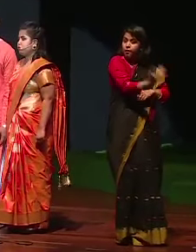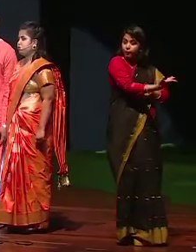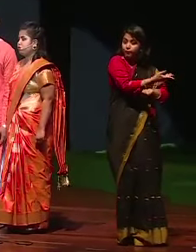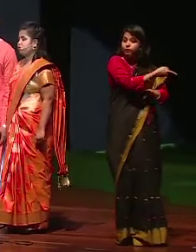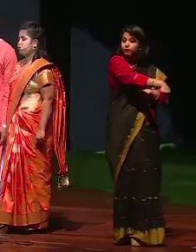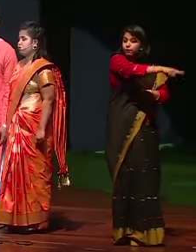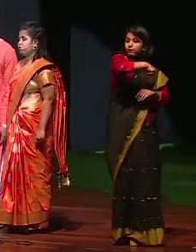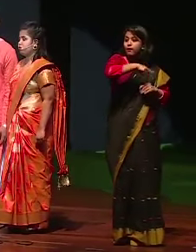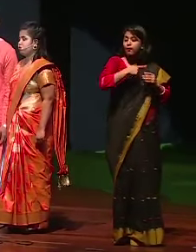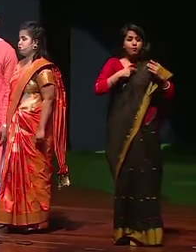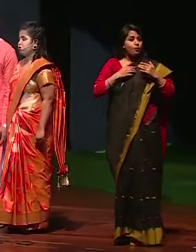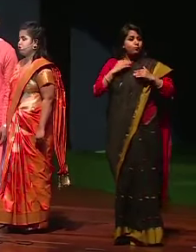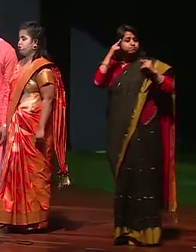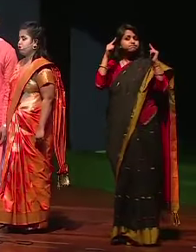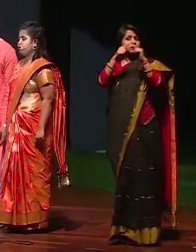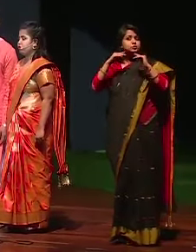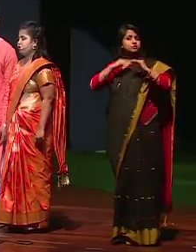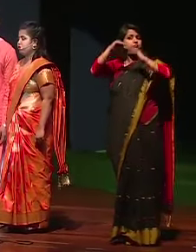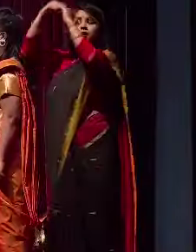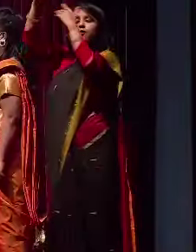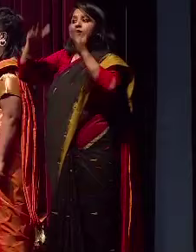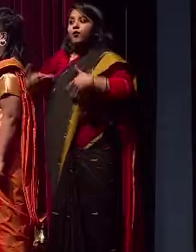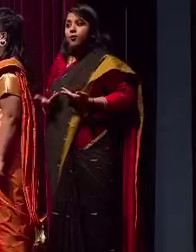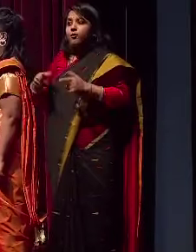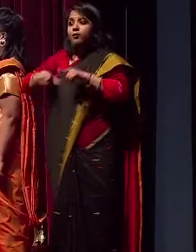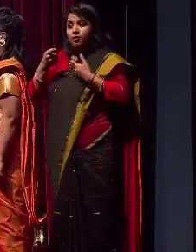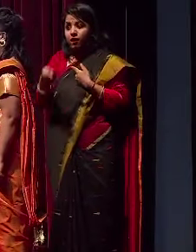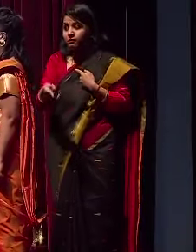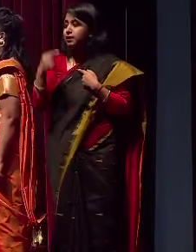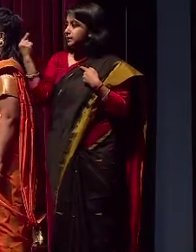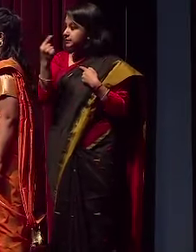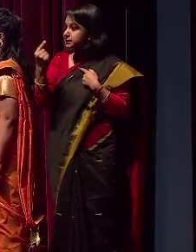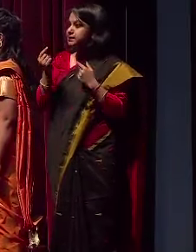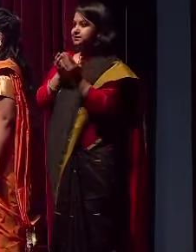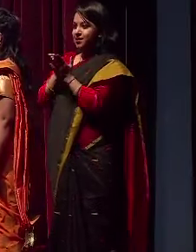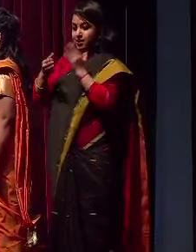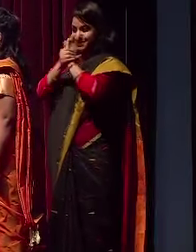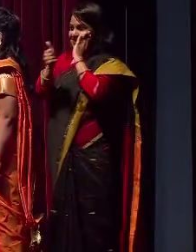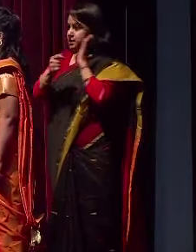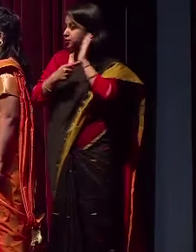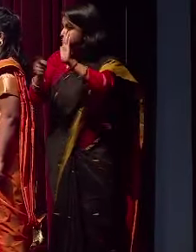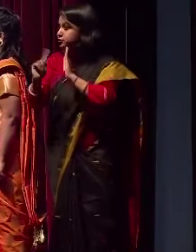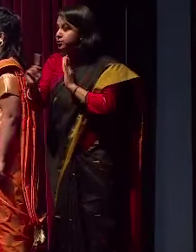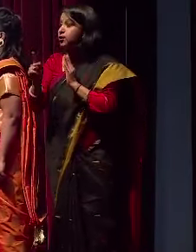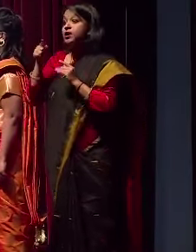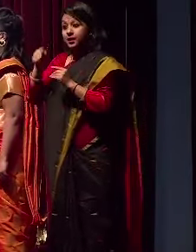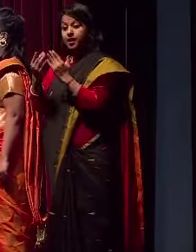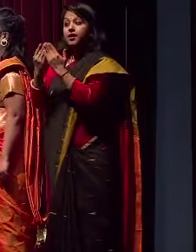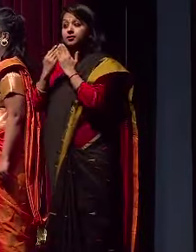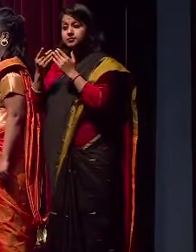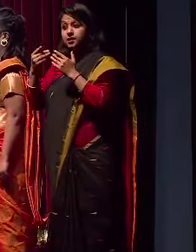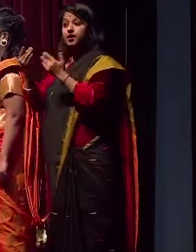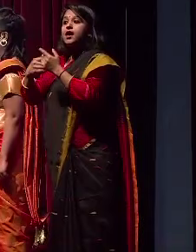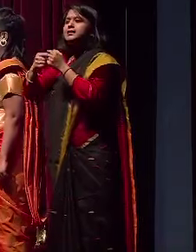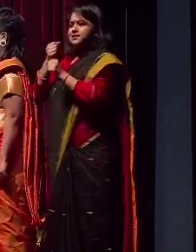attain monumental heights in different walks of life. It is not just in the field of performing arts. They are acquiring proficiency